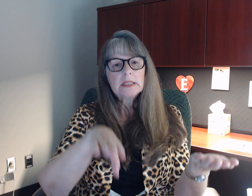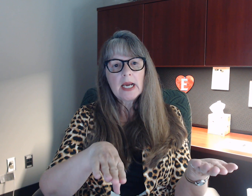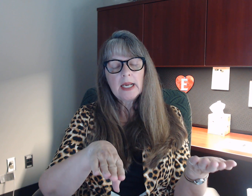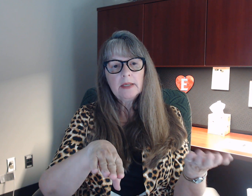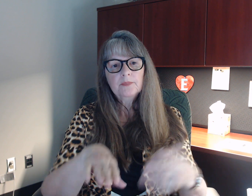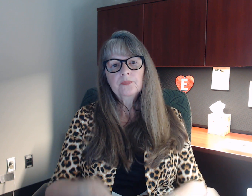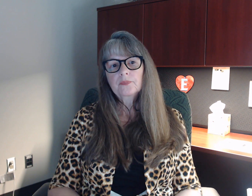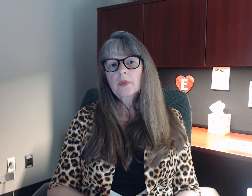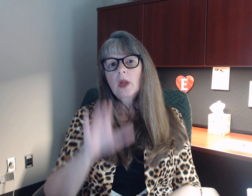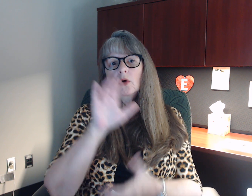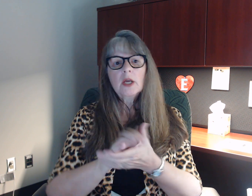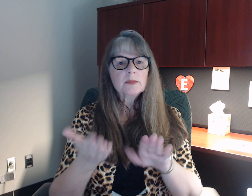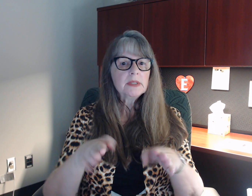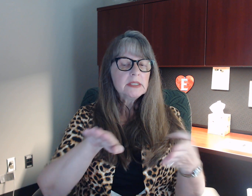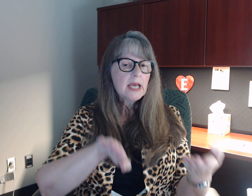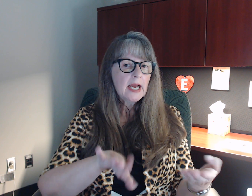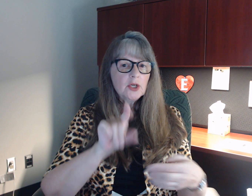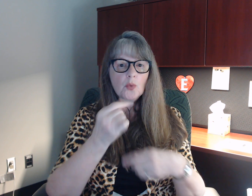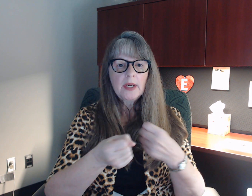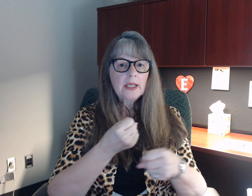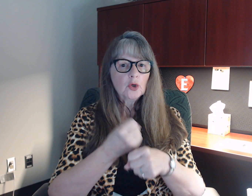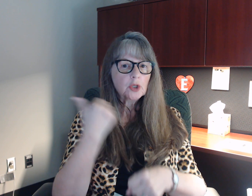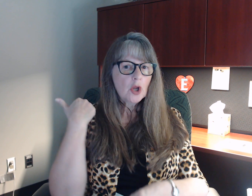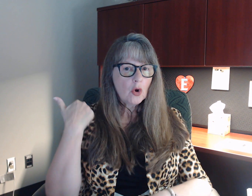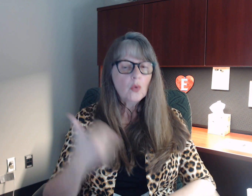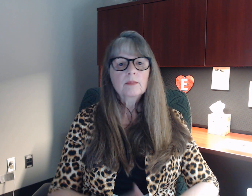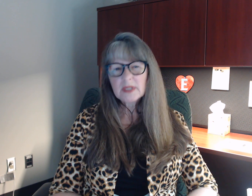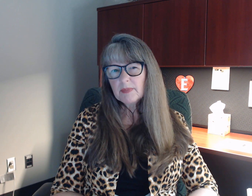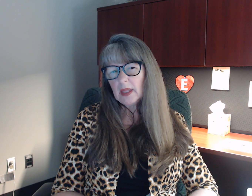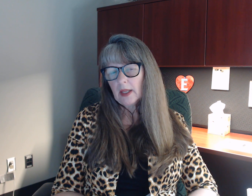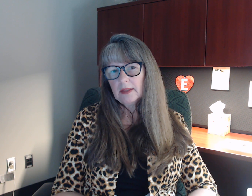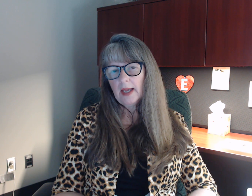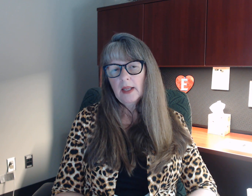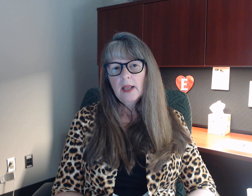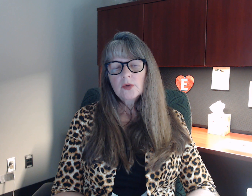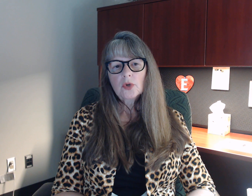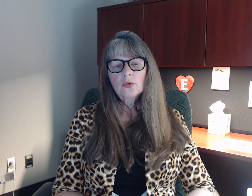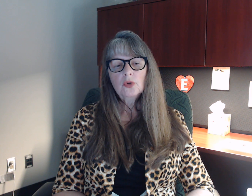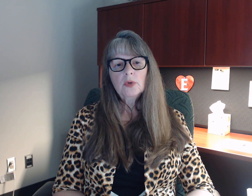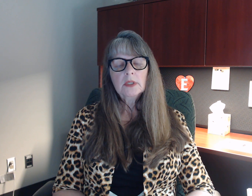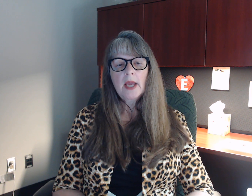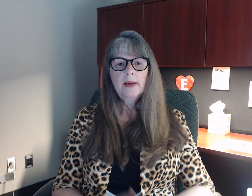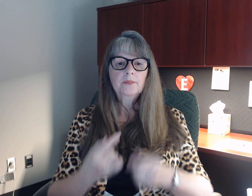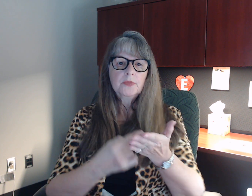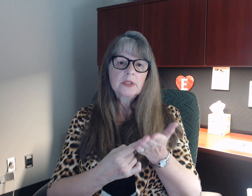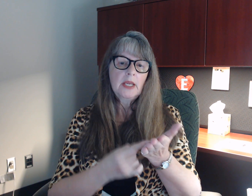Died. Her husband died 20 years ago, something like that. So you could discuss